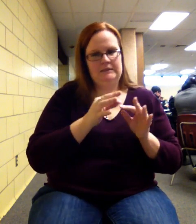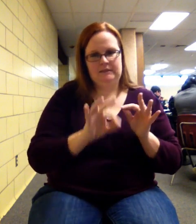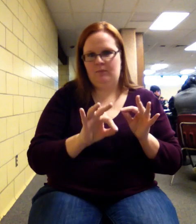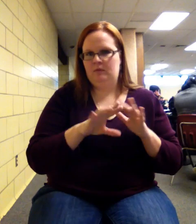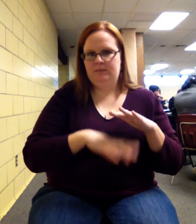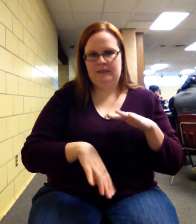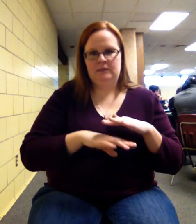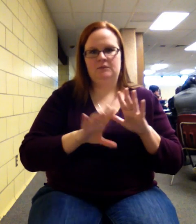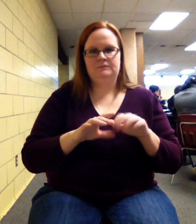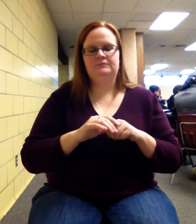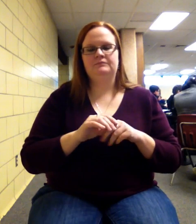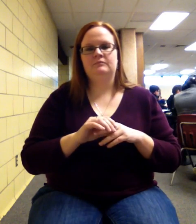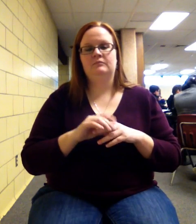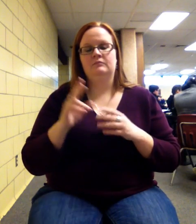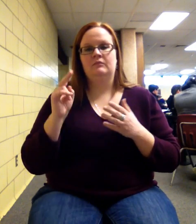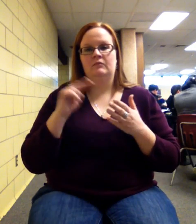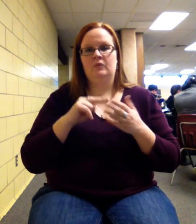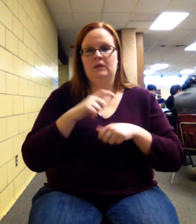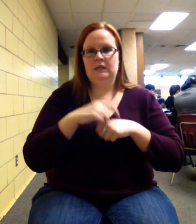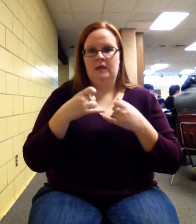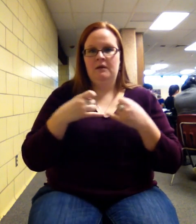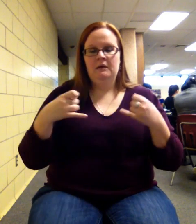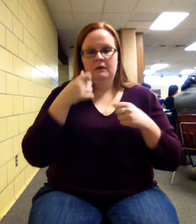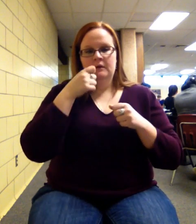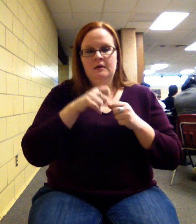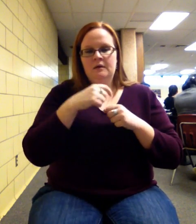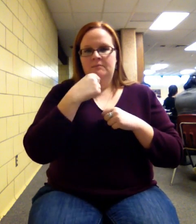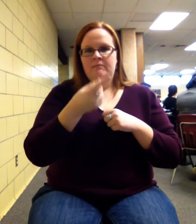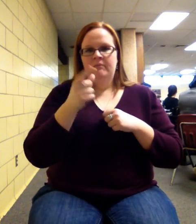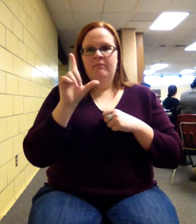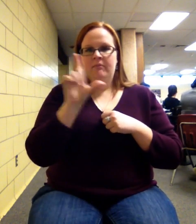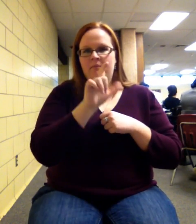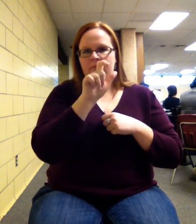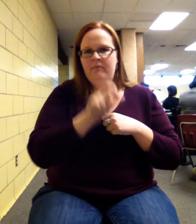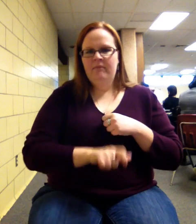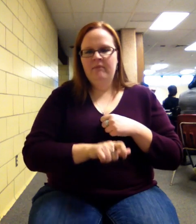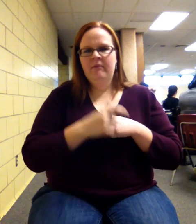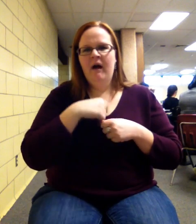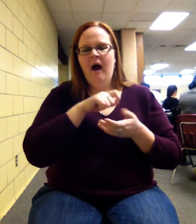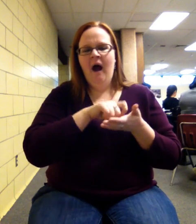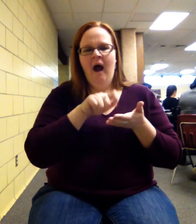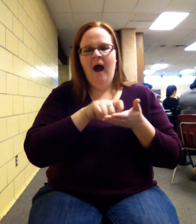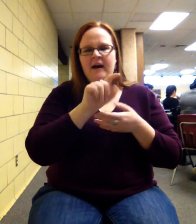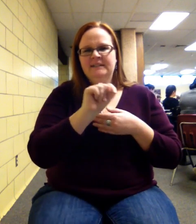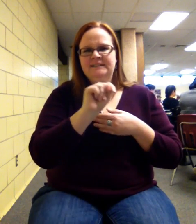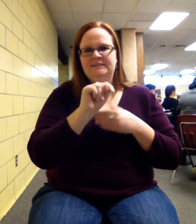So when we look at our timeline, remember I told you that on the left-hand side, I write t equals 0, so that's today, time